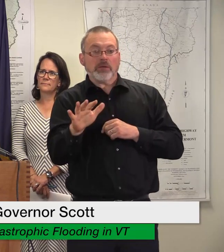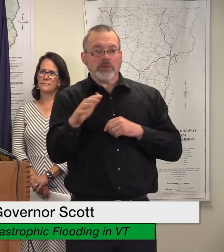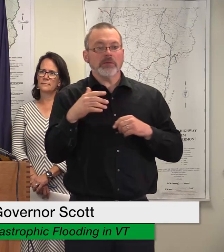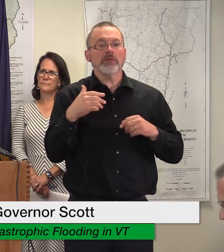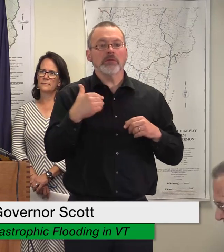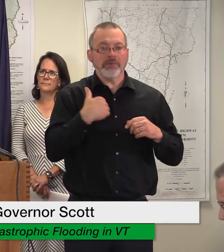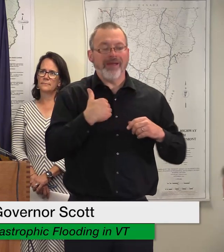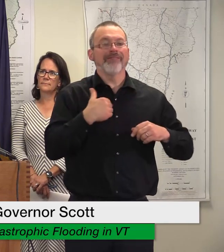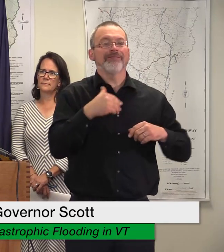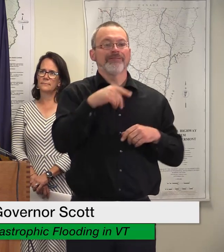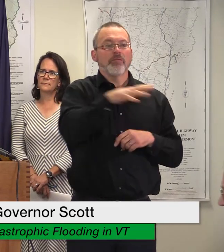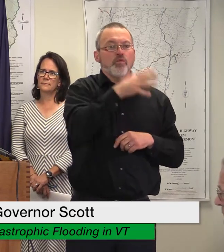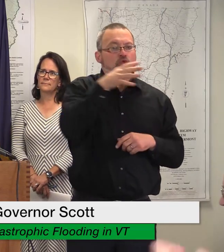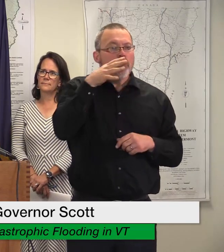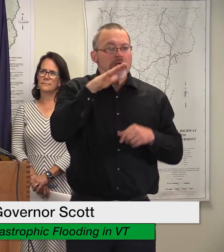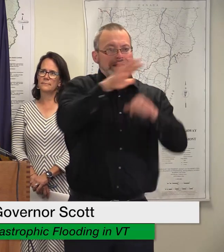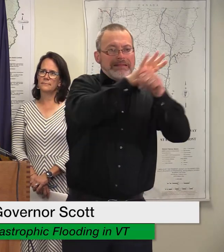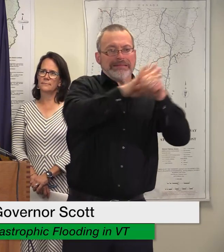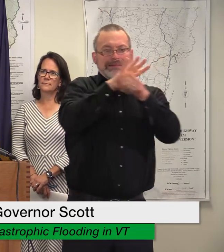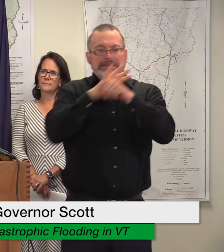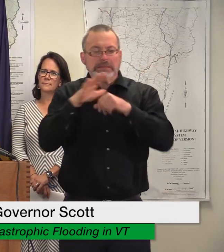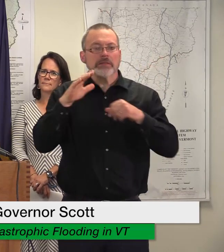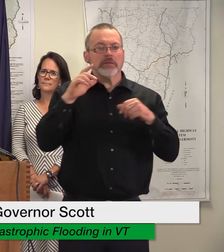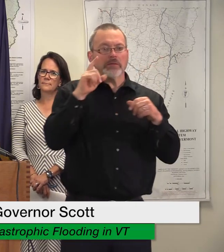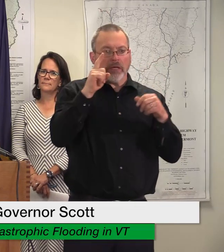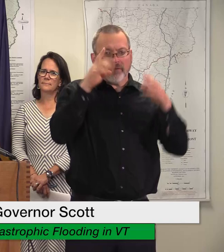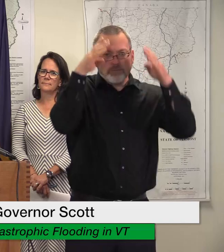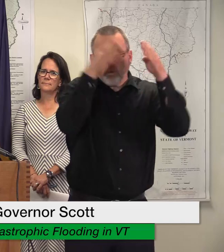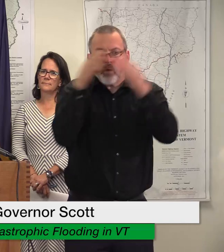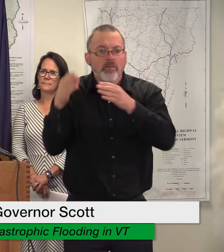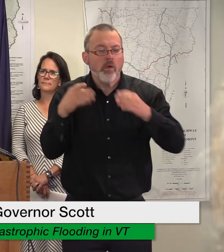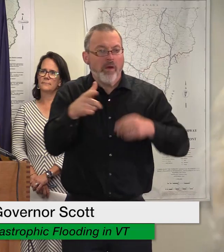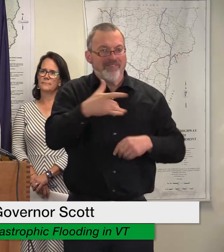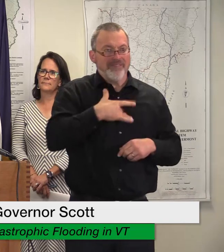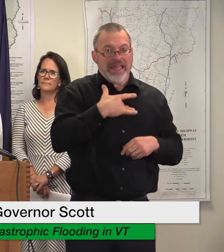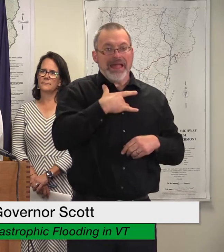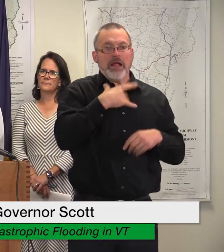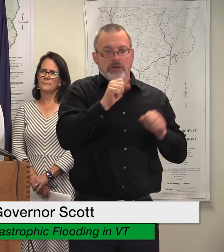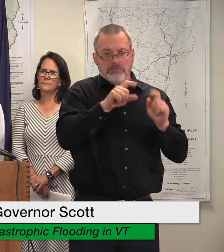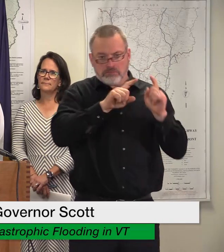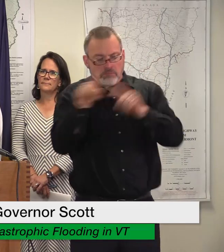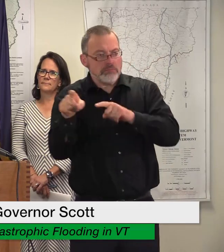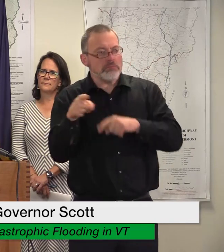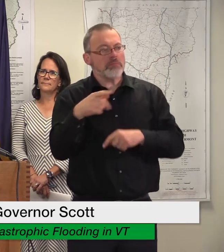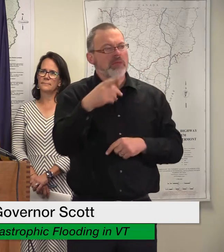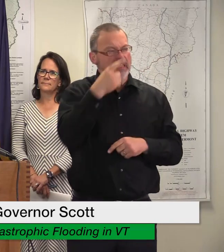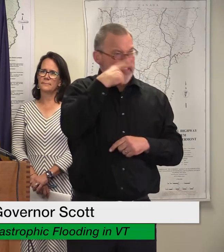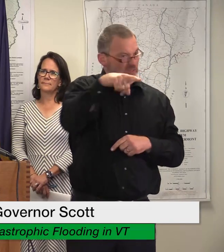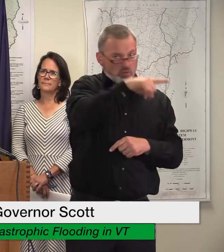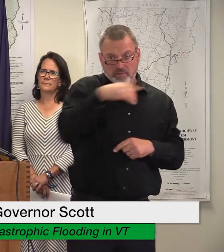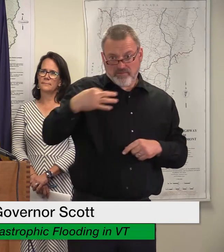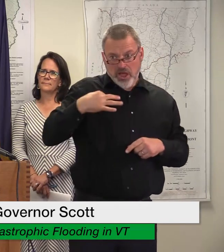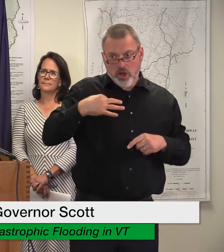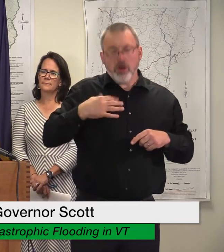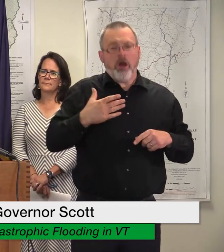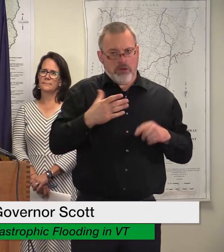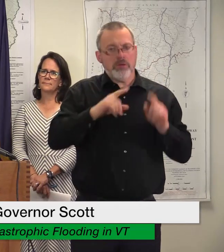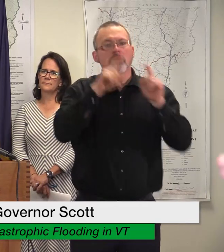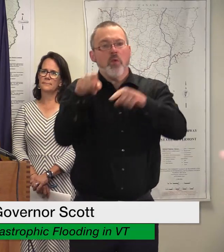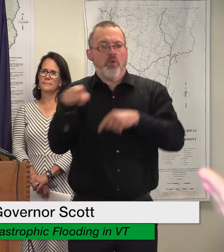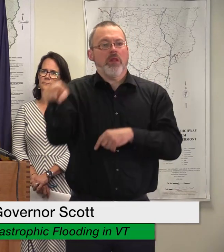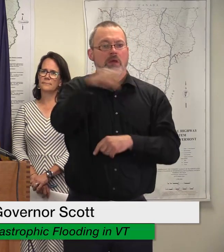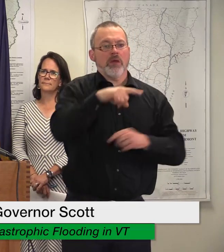of the state with debris. If you're available, we could sure use your help. So you can sign up